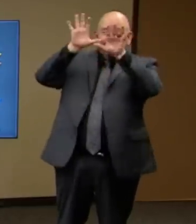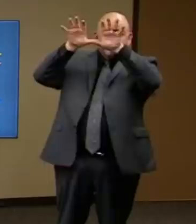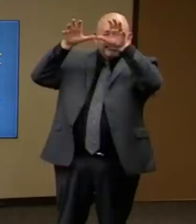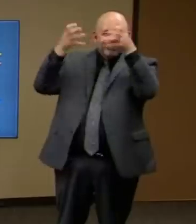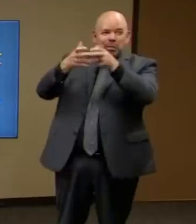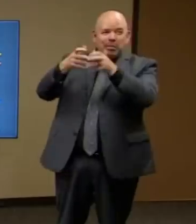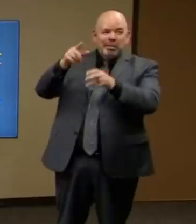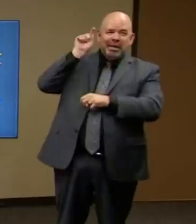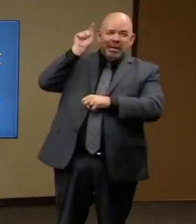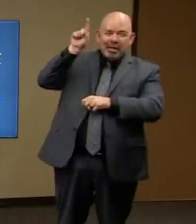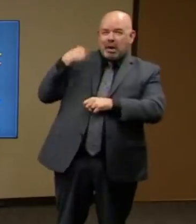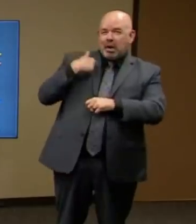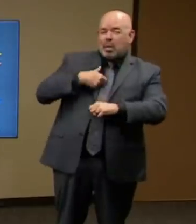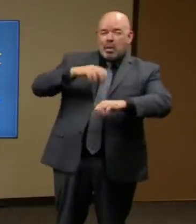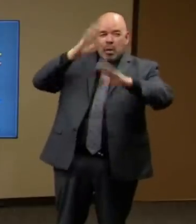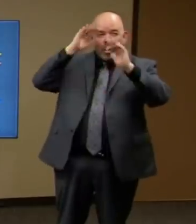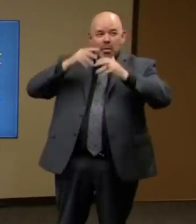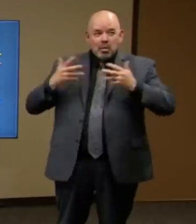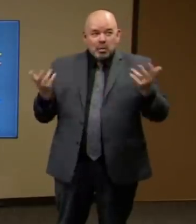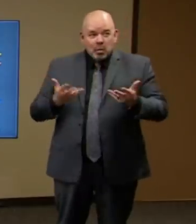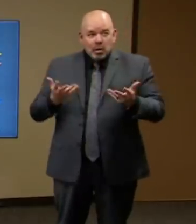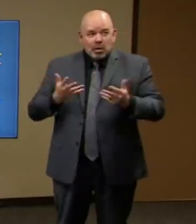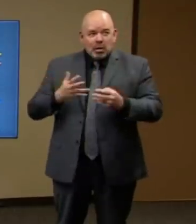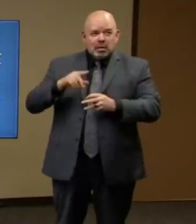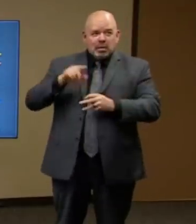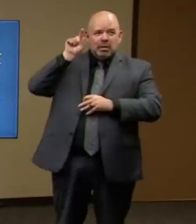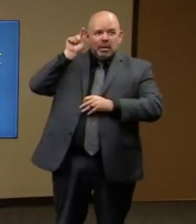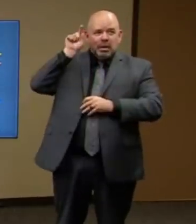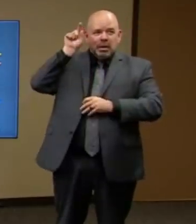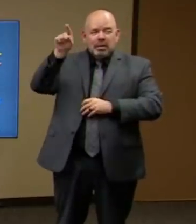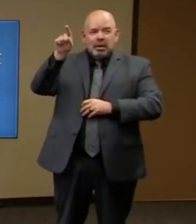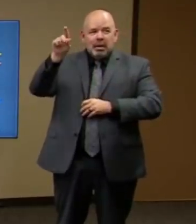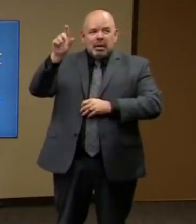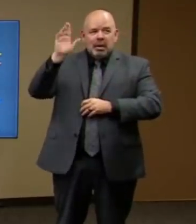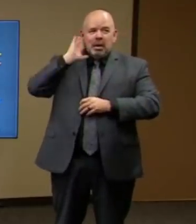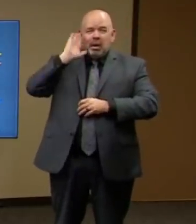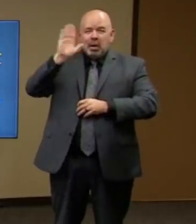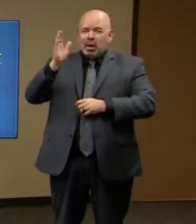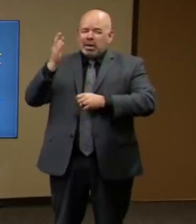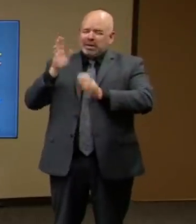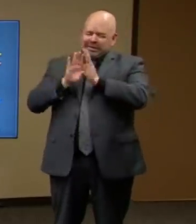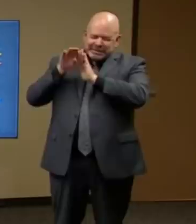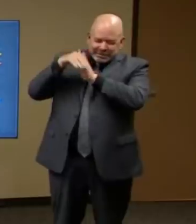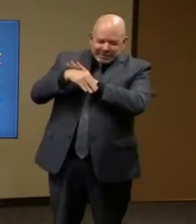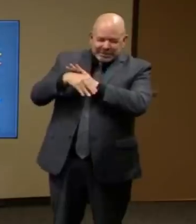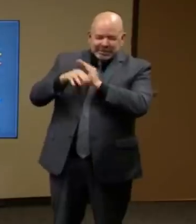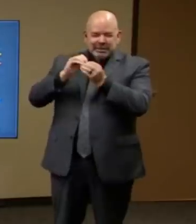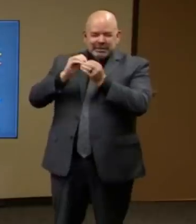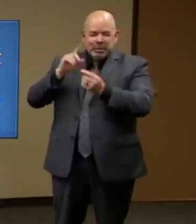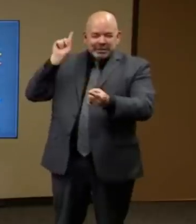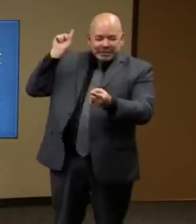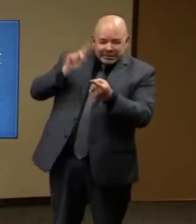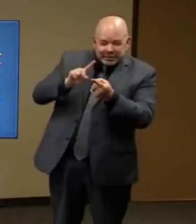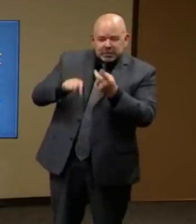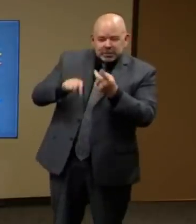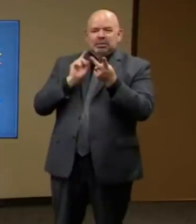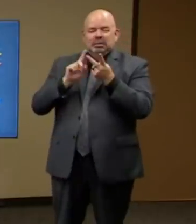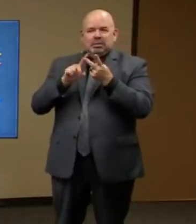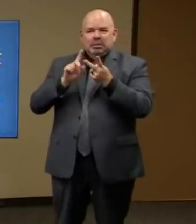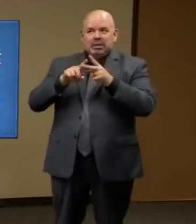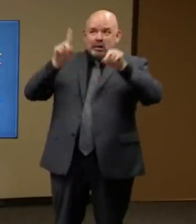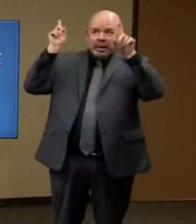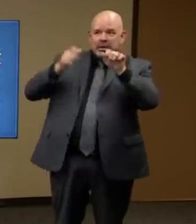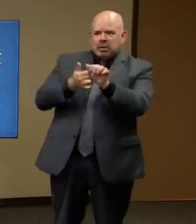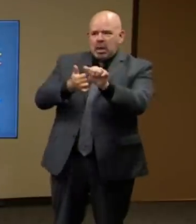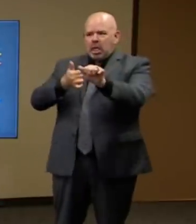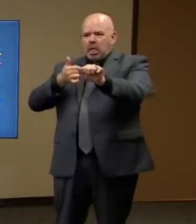to shrink that time that it takes for them to turn around those tests. One way to do that, and we've been asking the governor